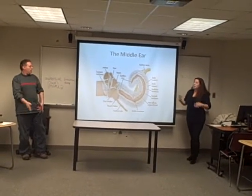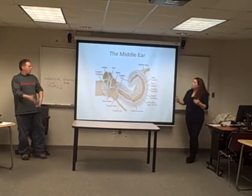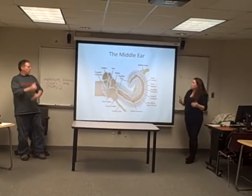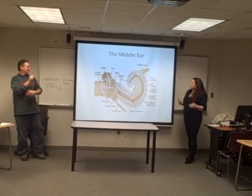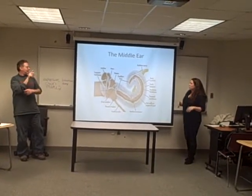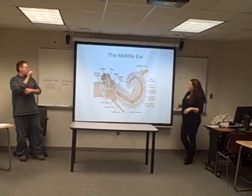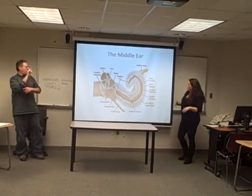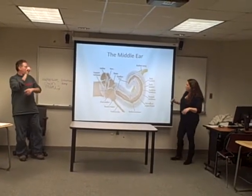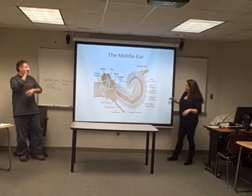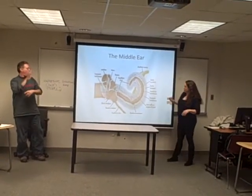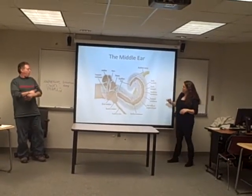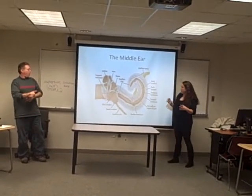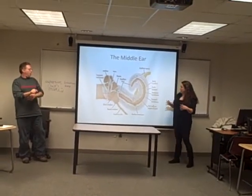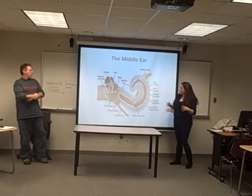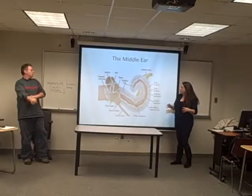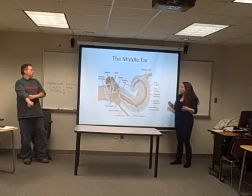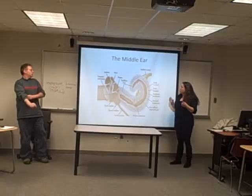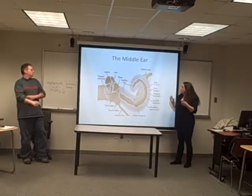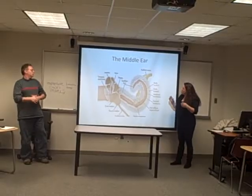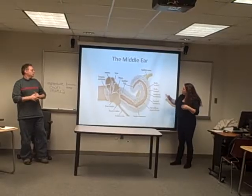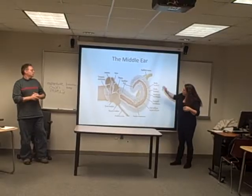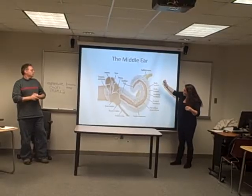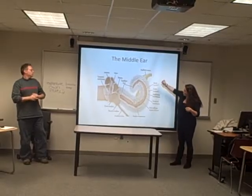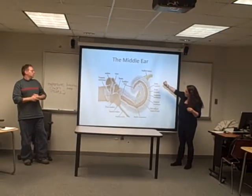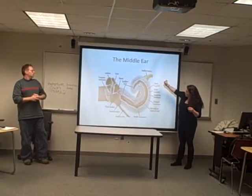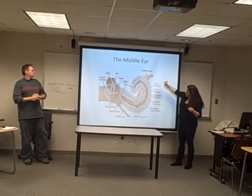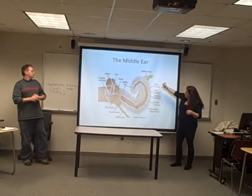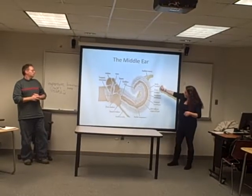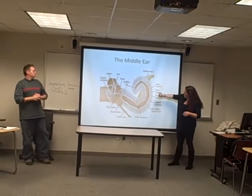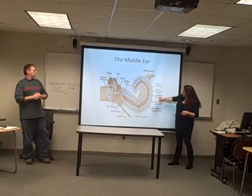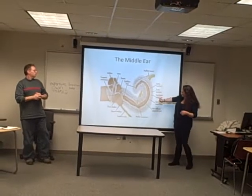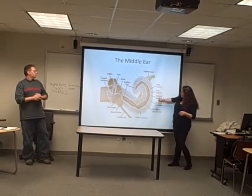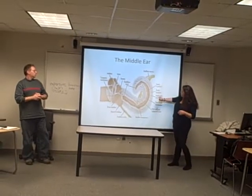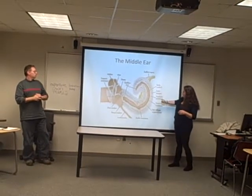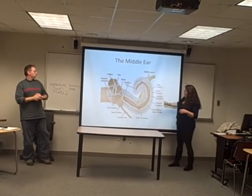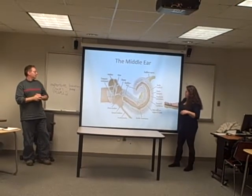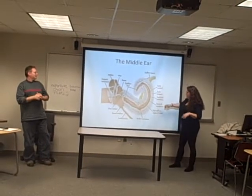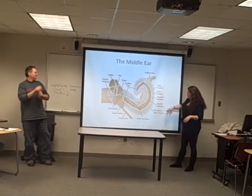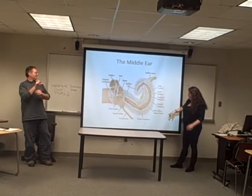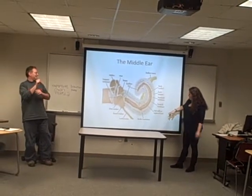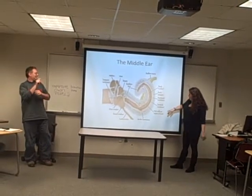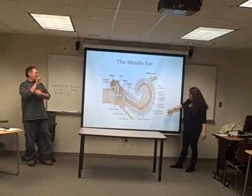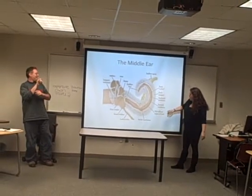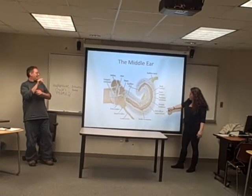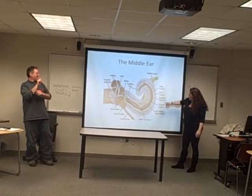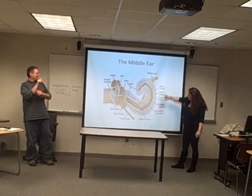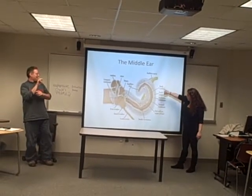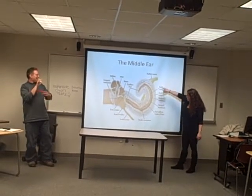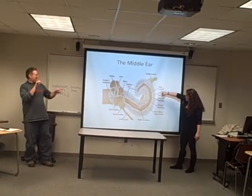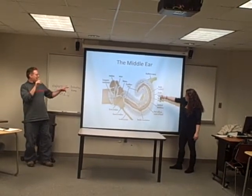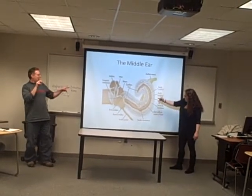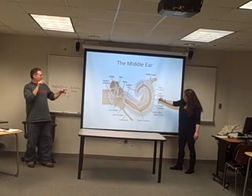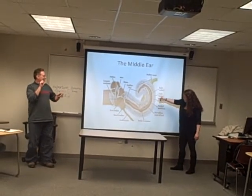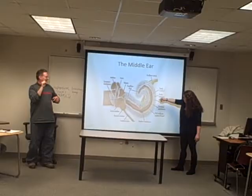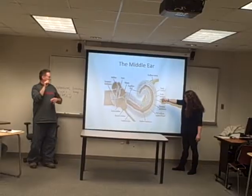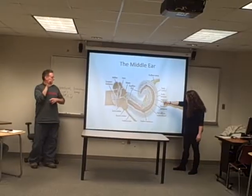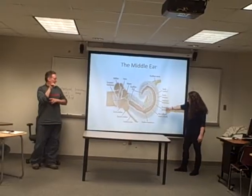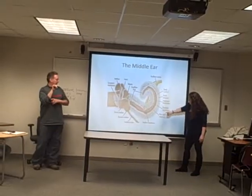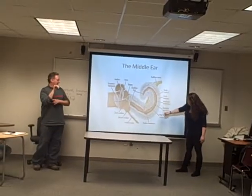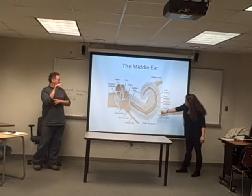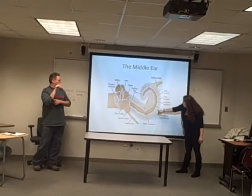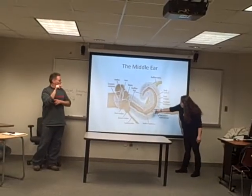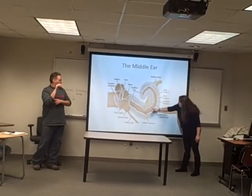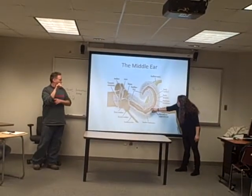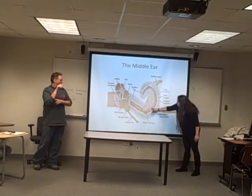sensorineural. And one of the most common damage to the cochlea is cilia and electrode damage. So here you have the